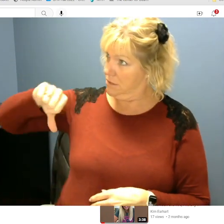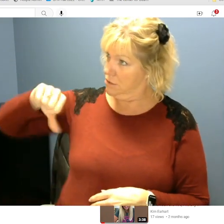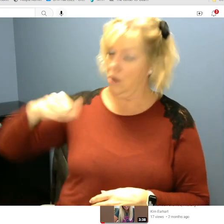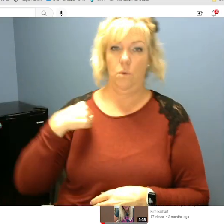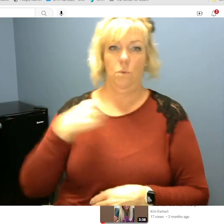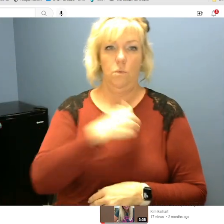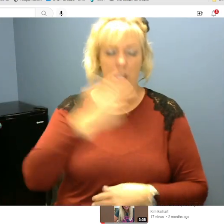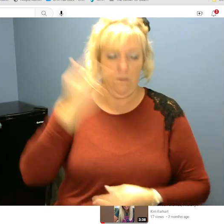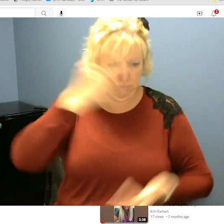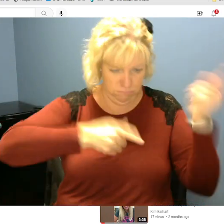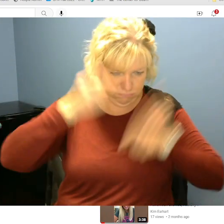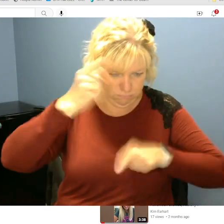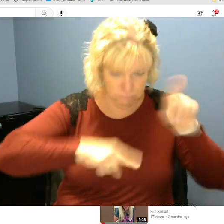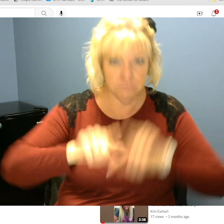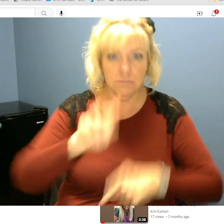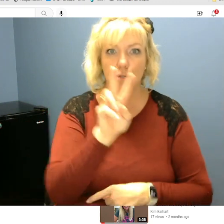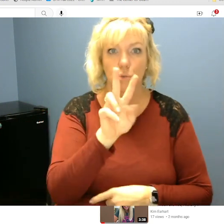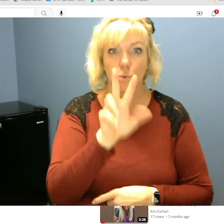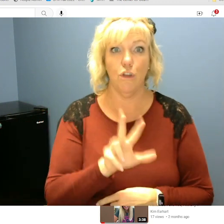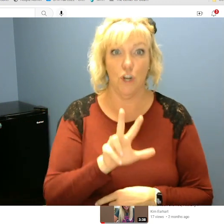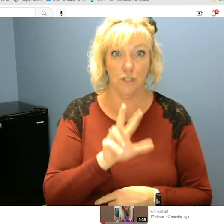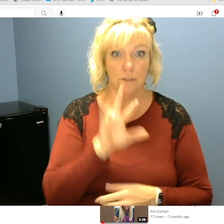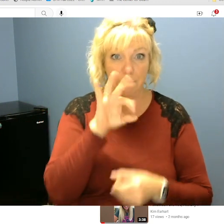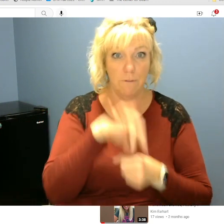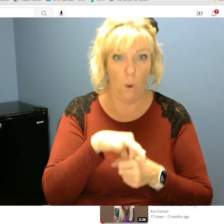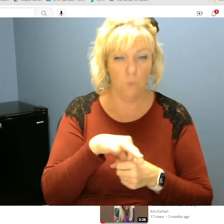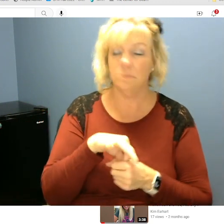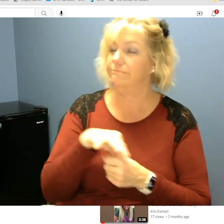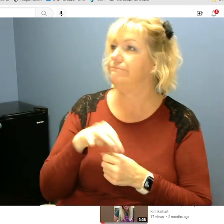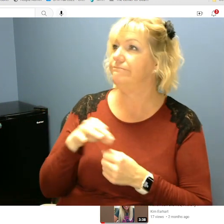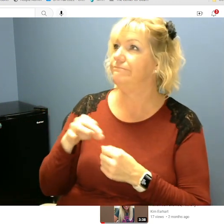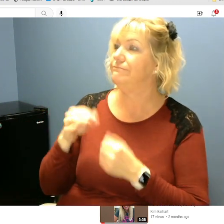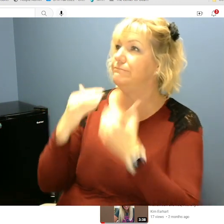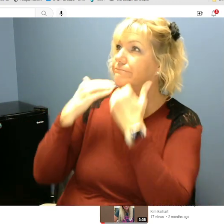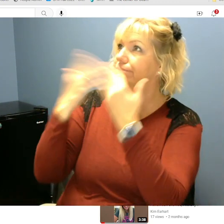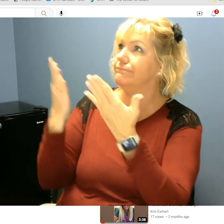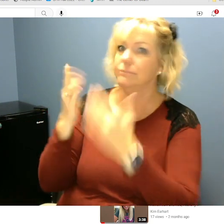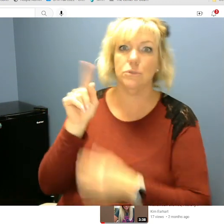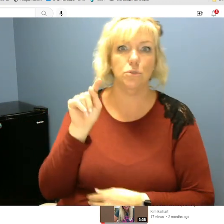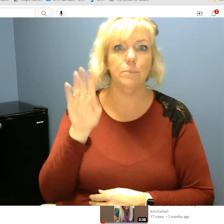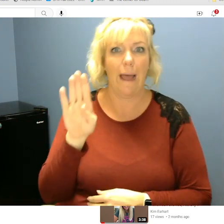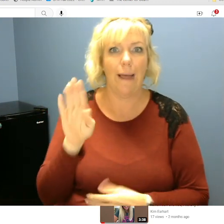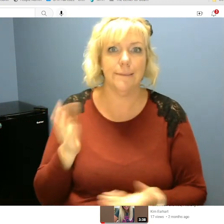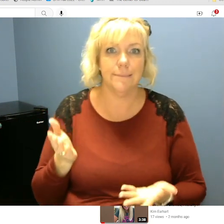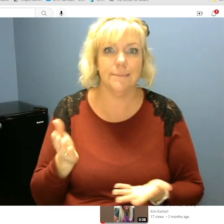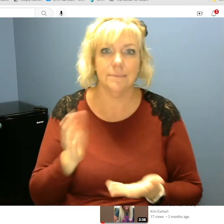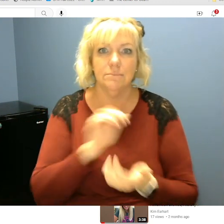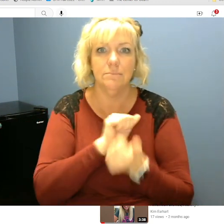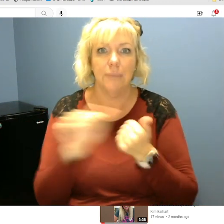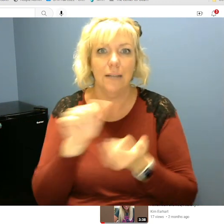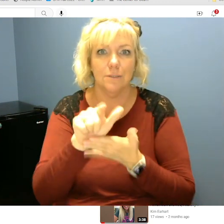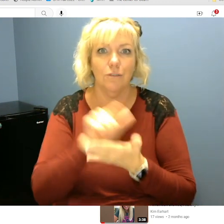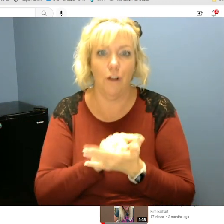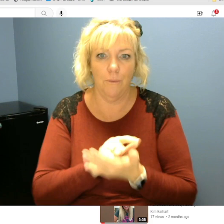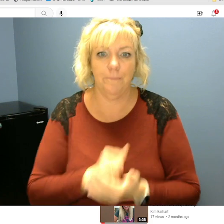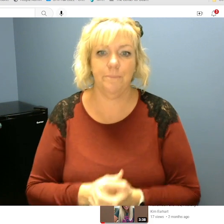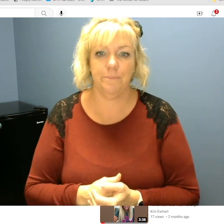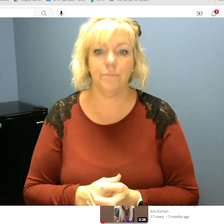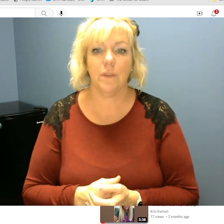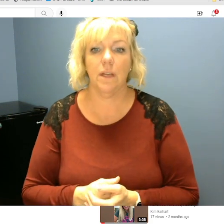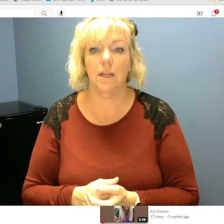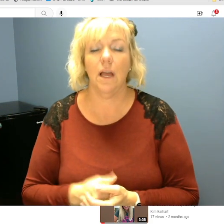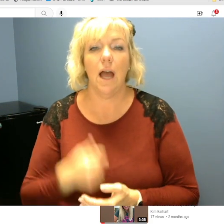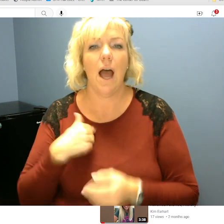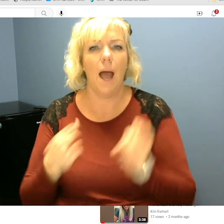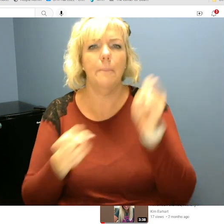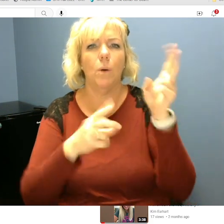his veto, and that happens several times. The Senate website link that I gave you about Johnson's impeachment, it